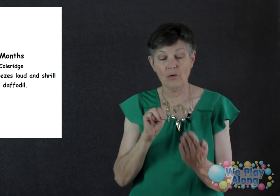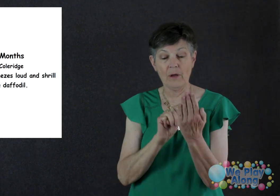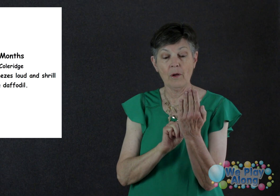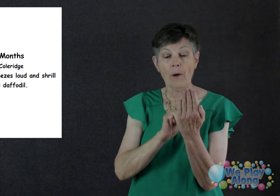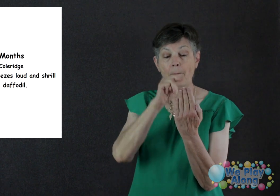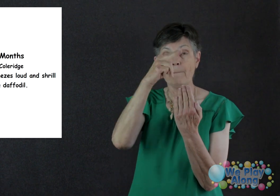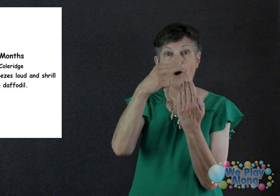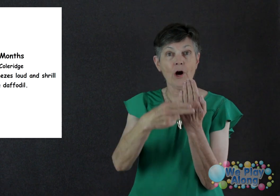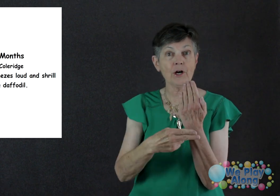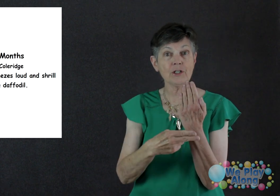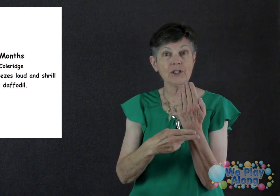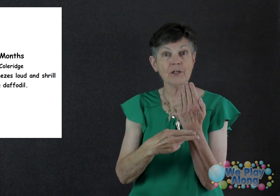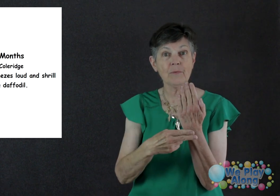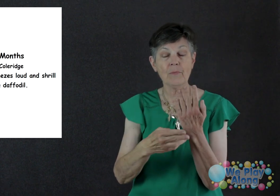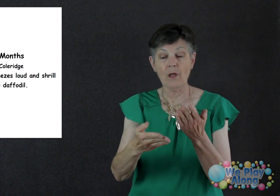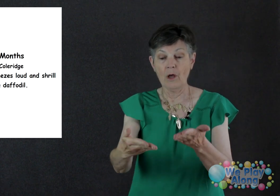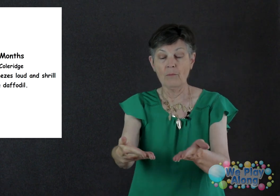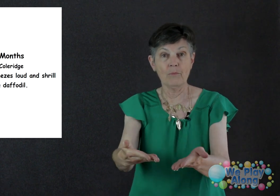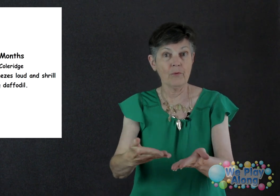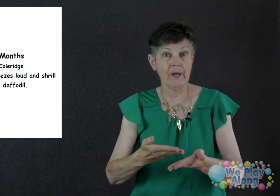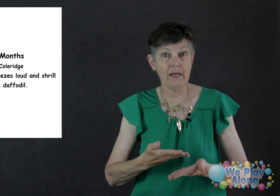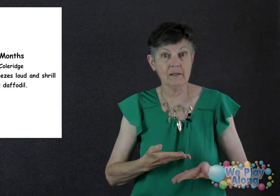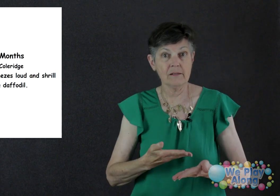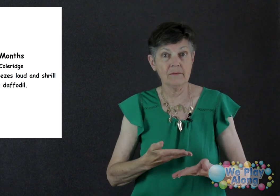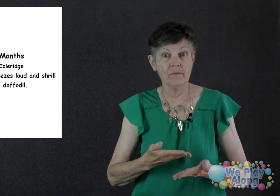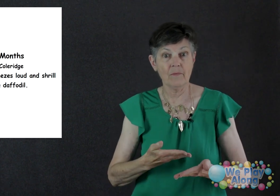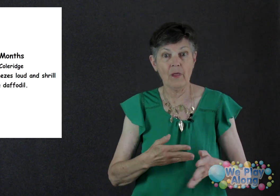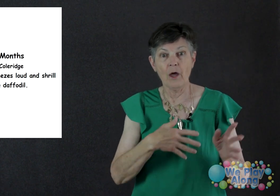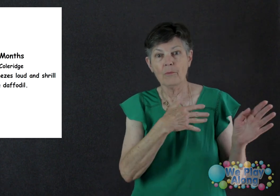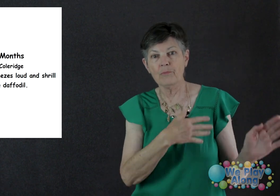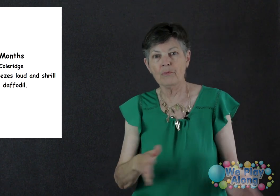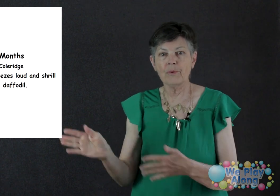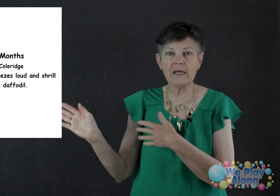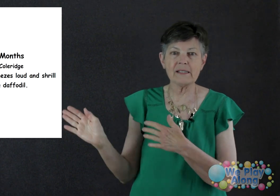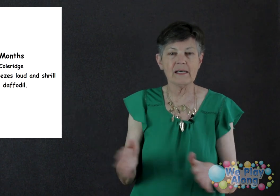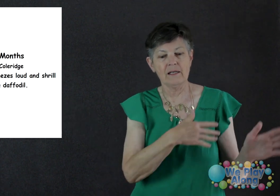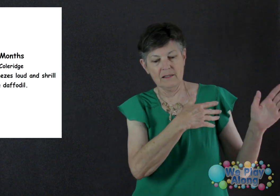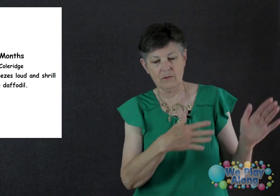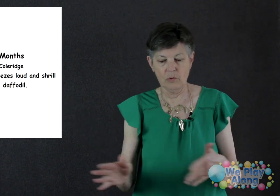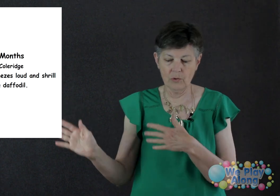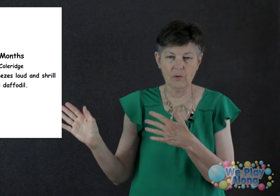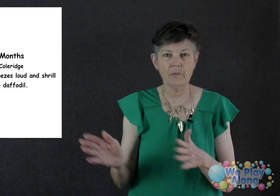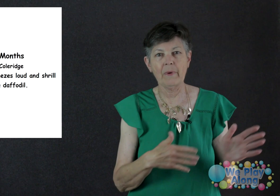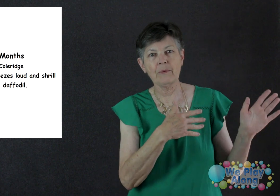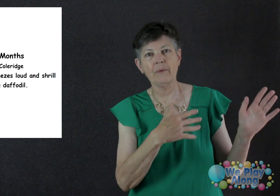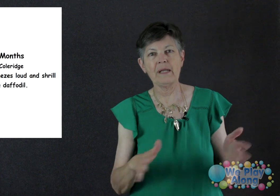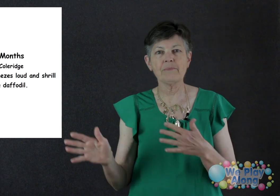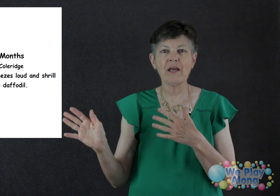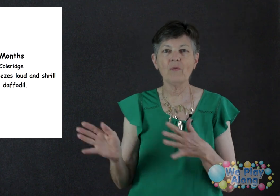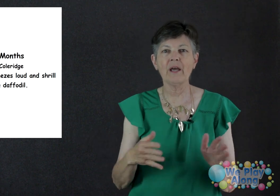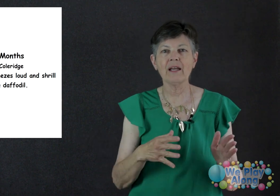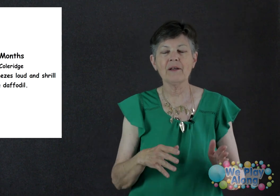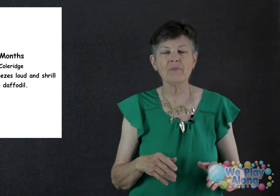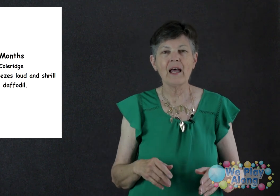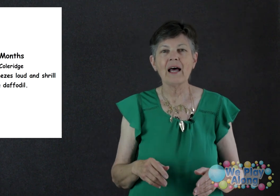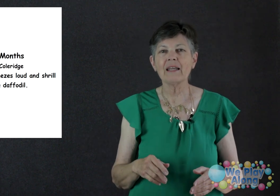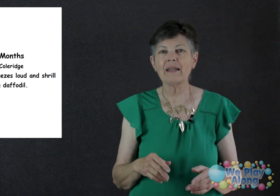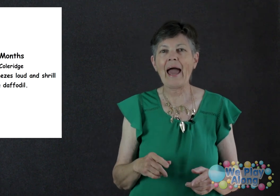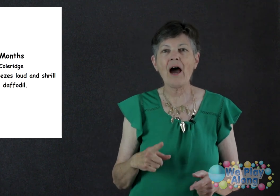then March brings breezes. Whew, let's make wind loud.